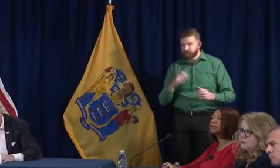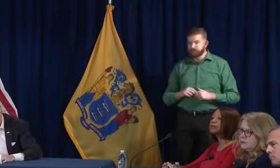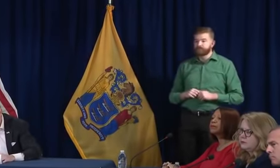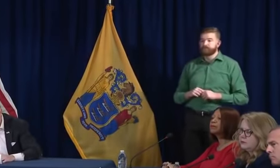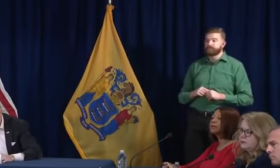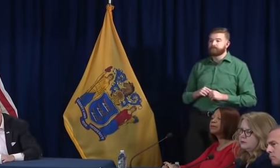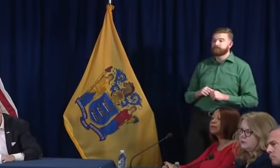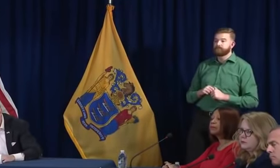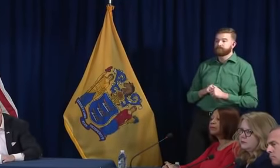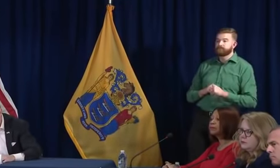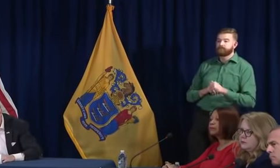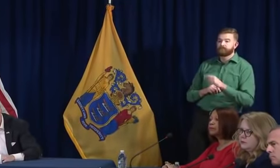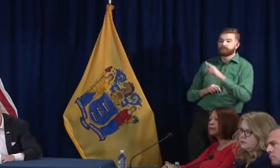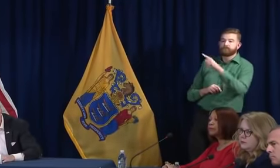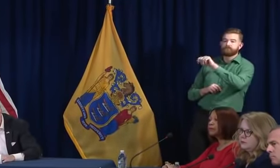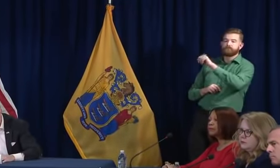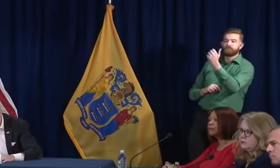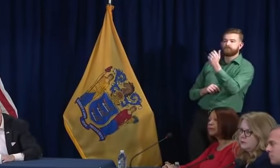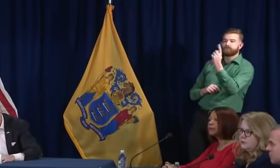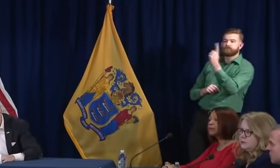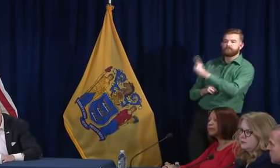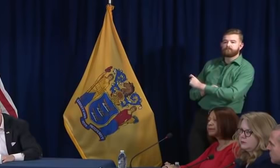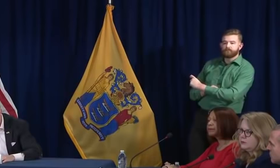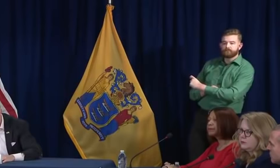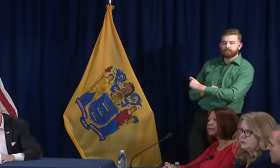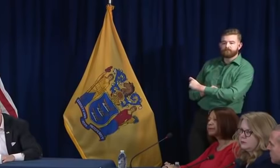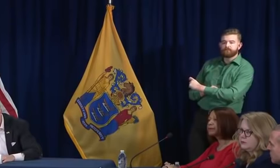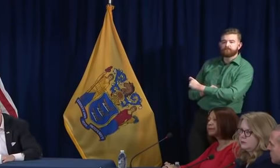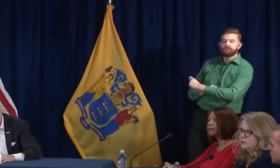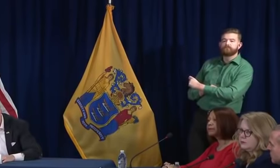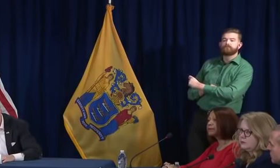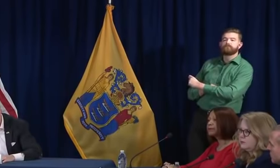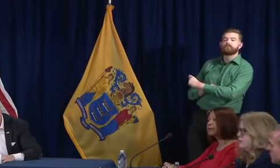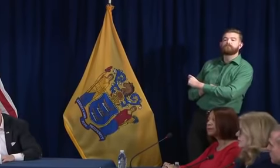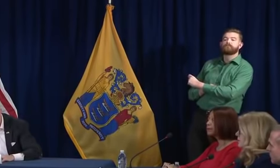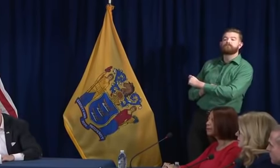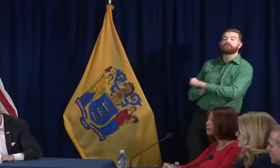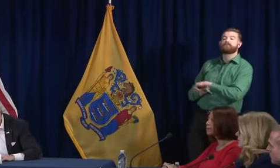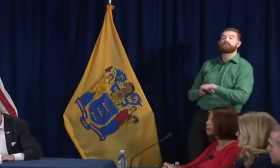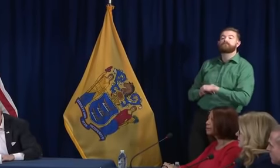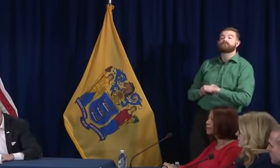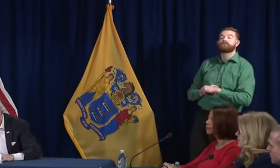identified, were they in wings of hospitals, or where did they come from?